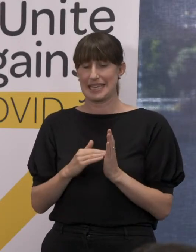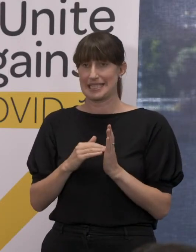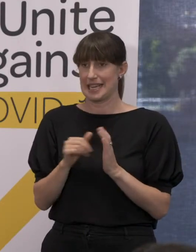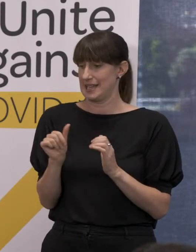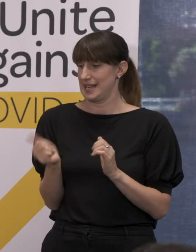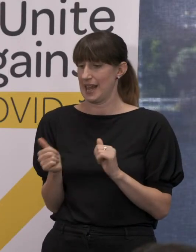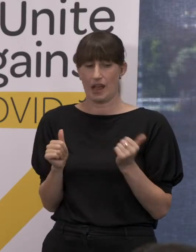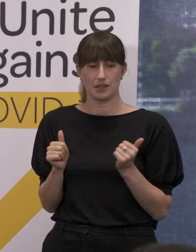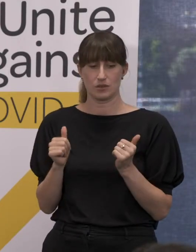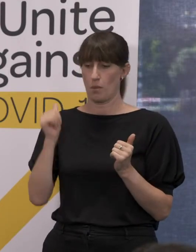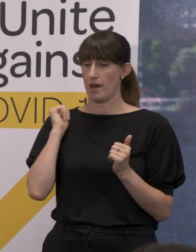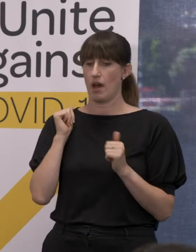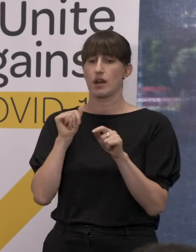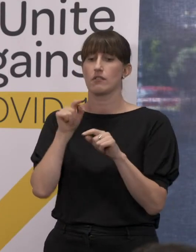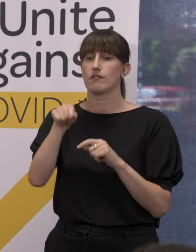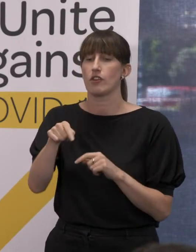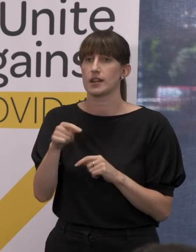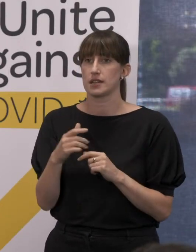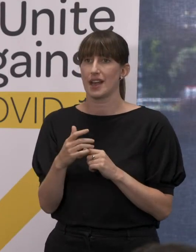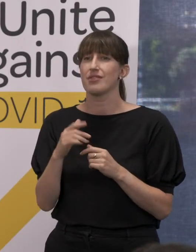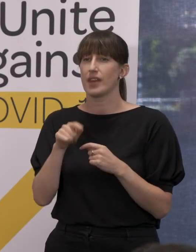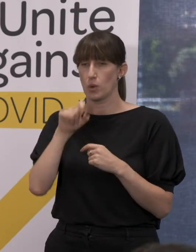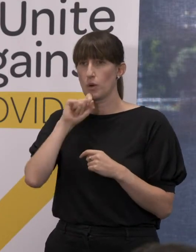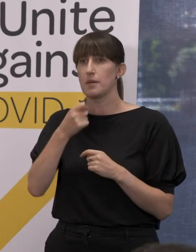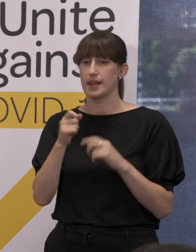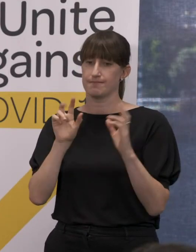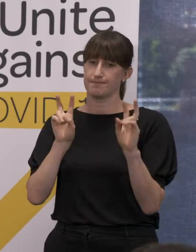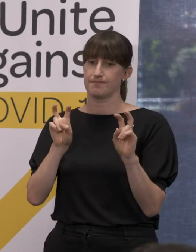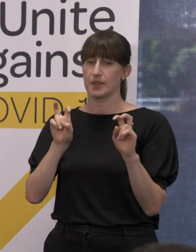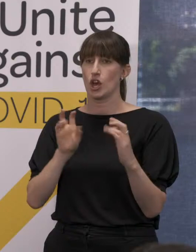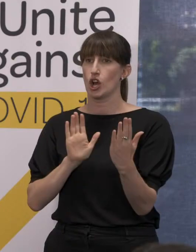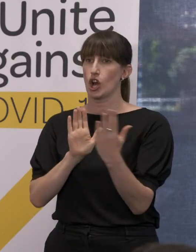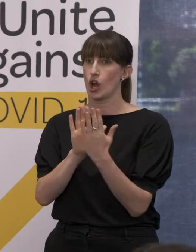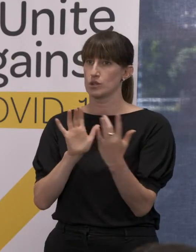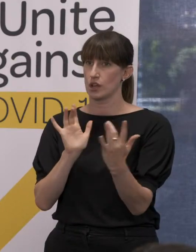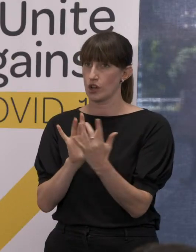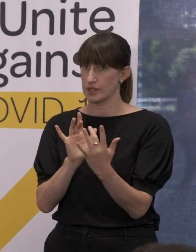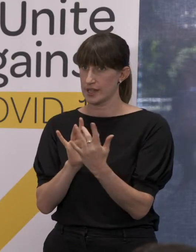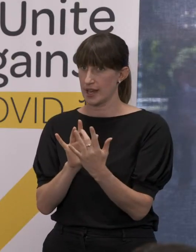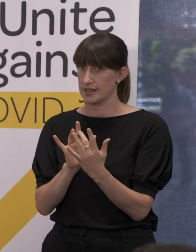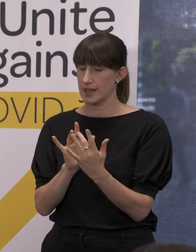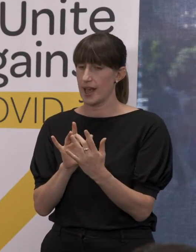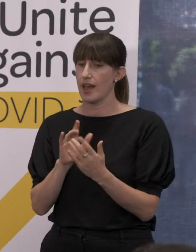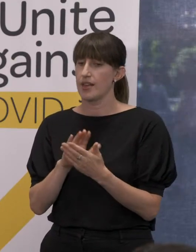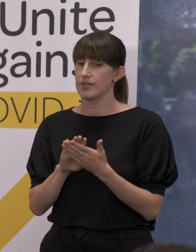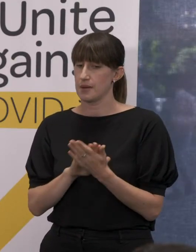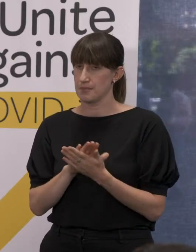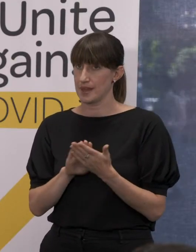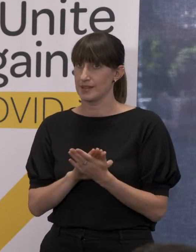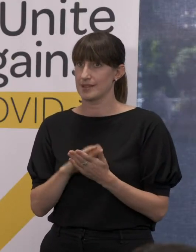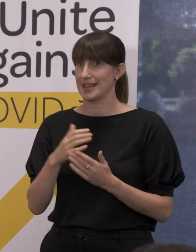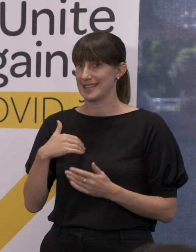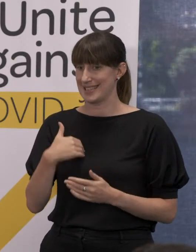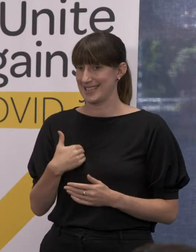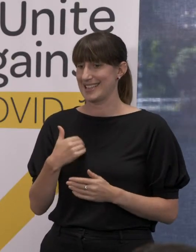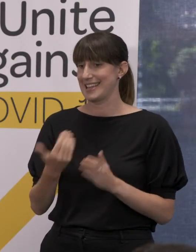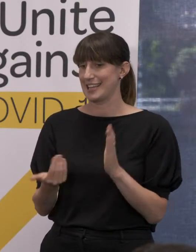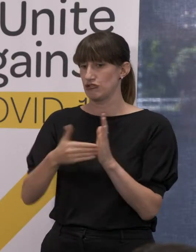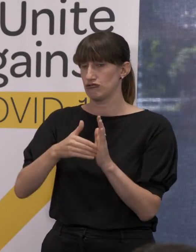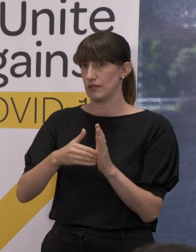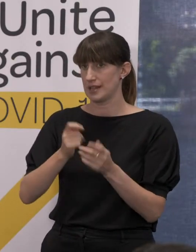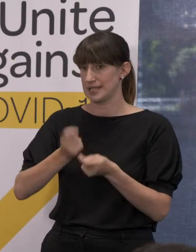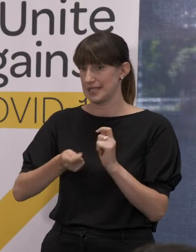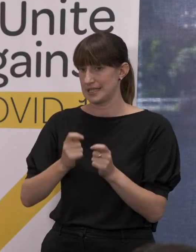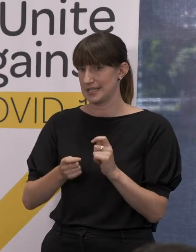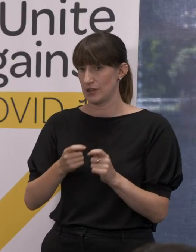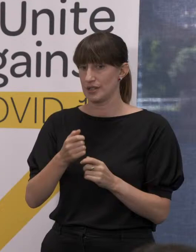cases becomes a close contact. And one of the additional things that happens then is they are required to have a day 6-7 test in addition to the day 0-1,